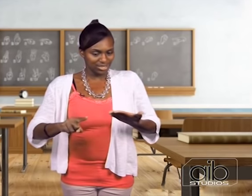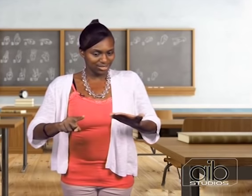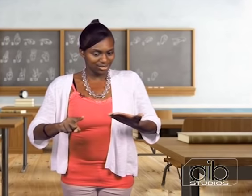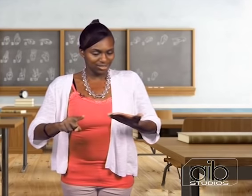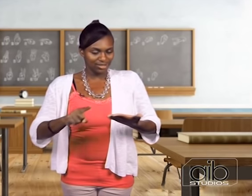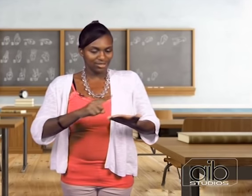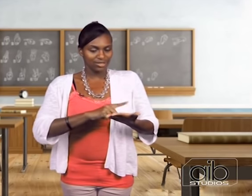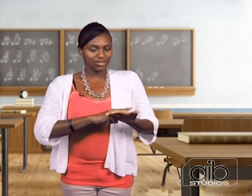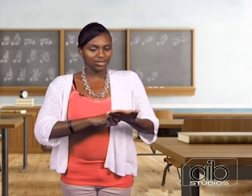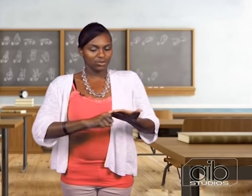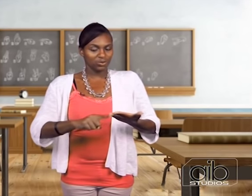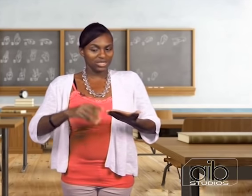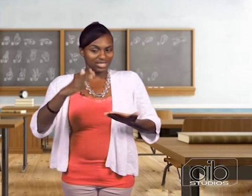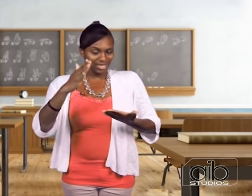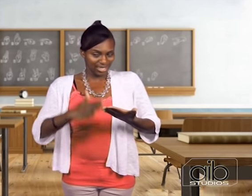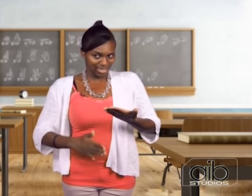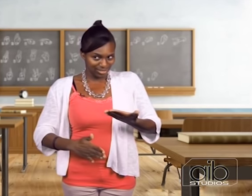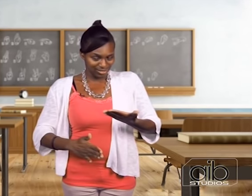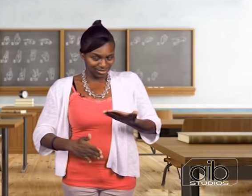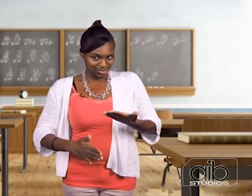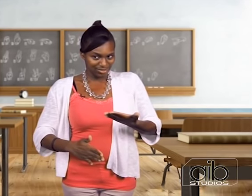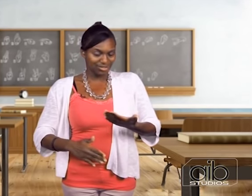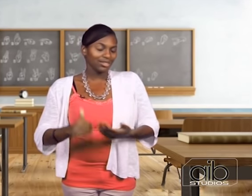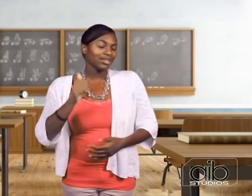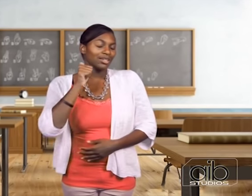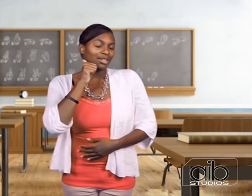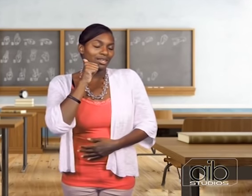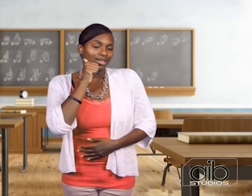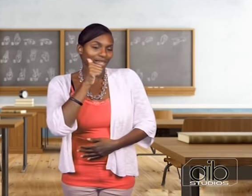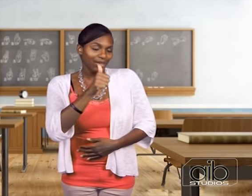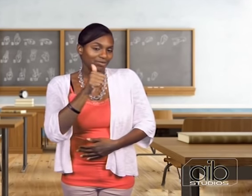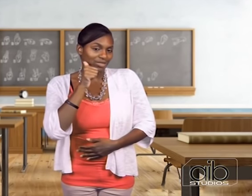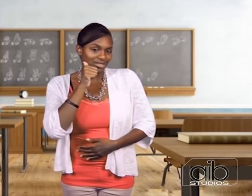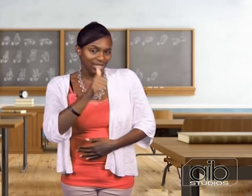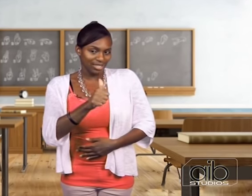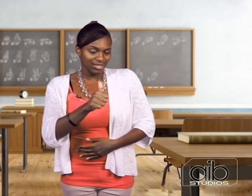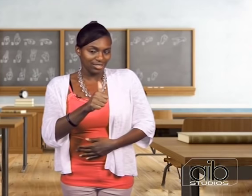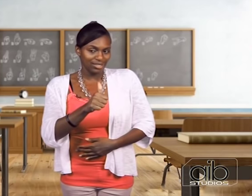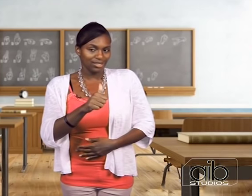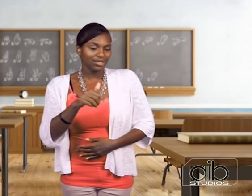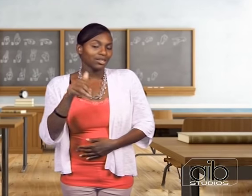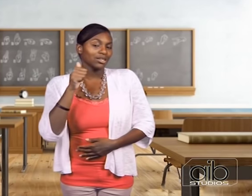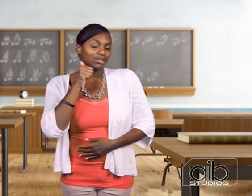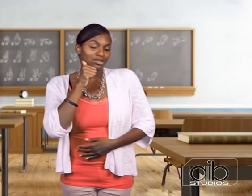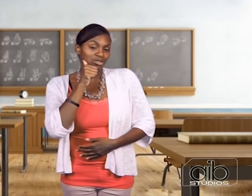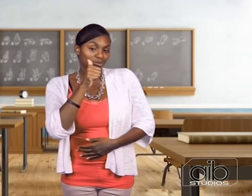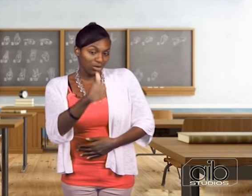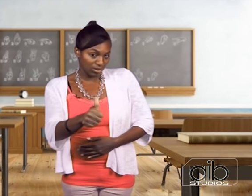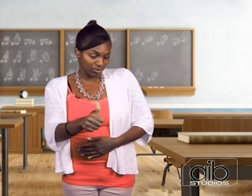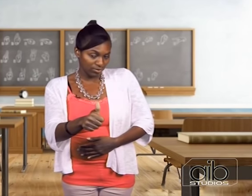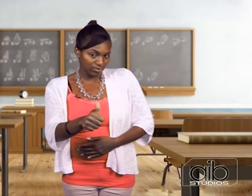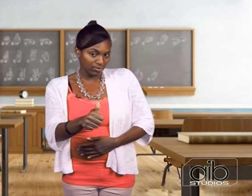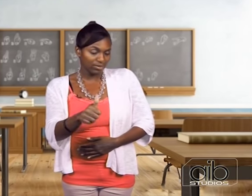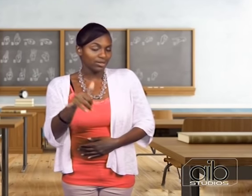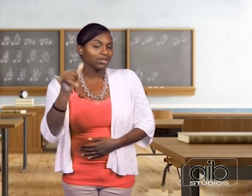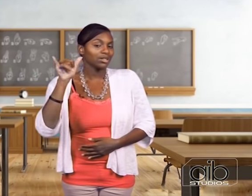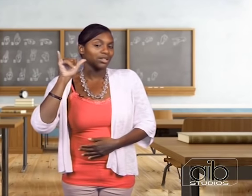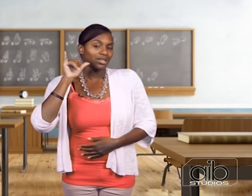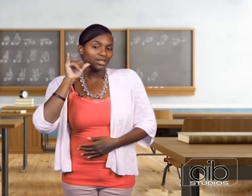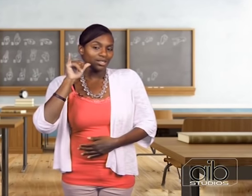week, weekend, every day, tomorrow,